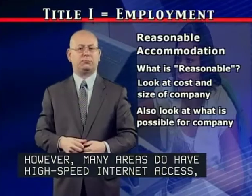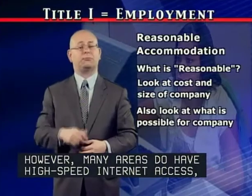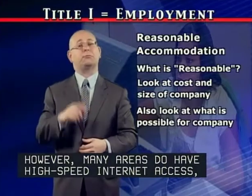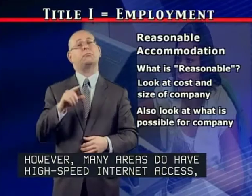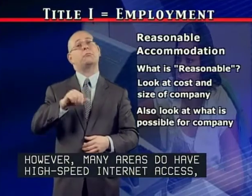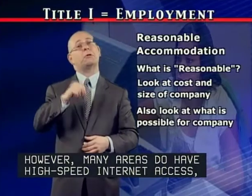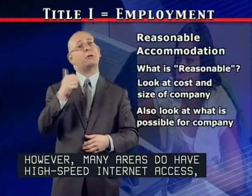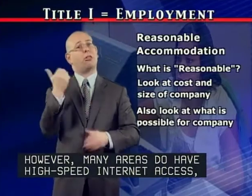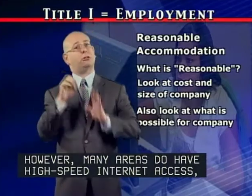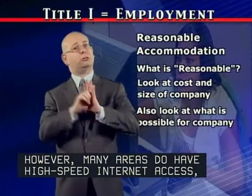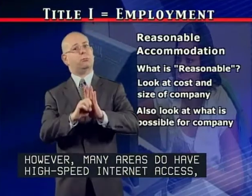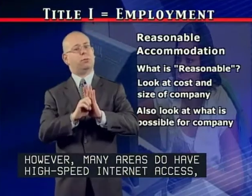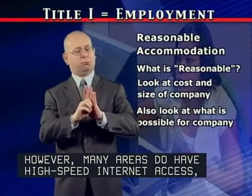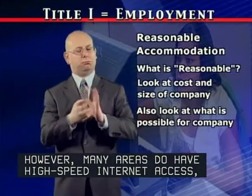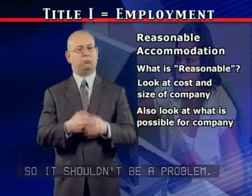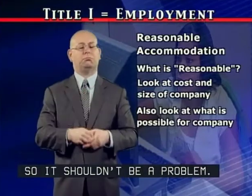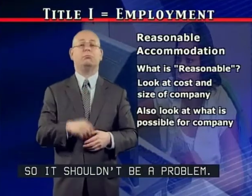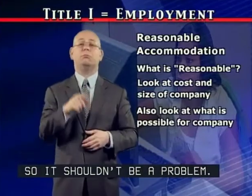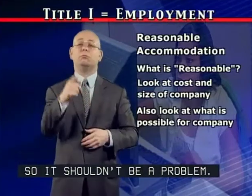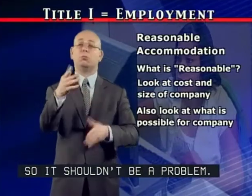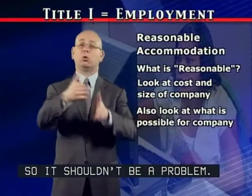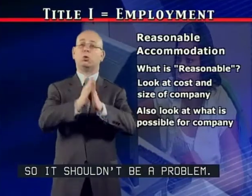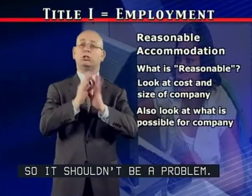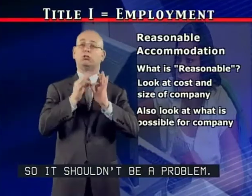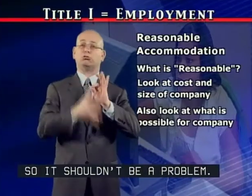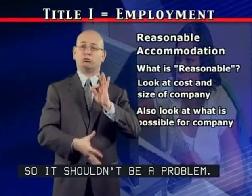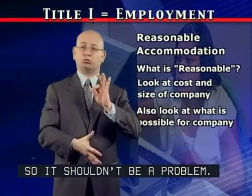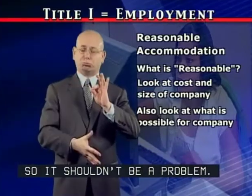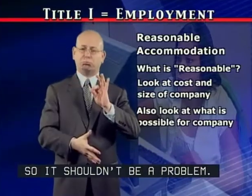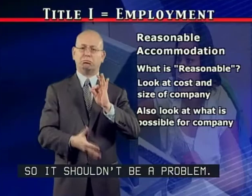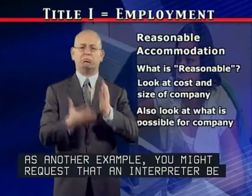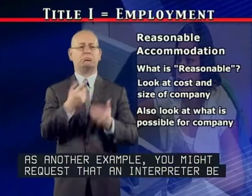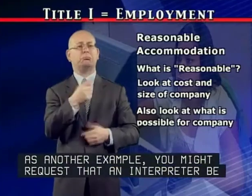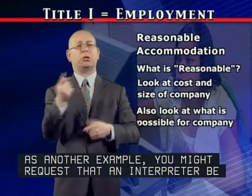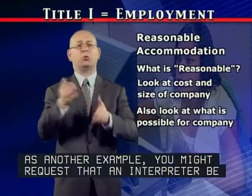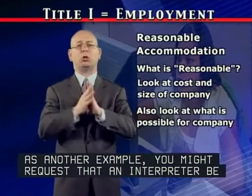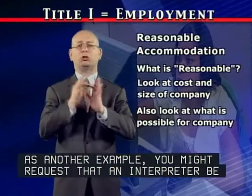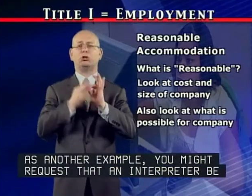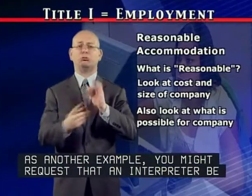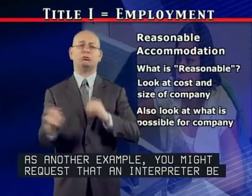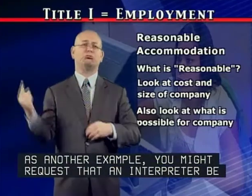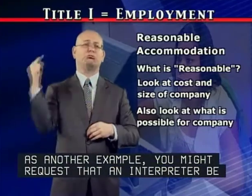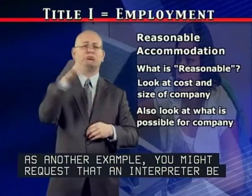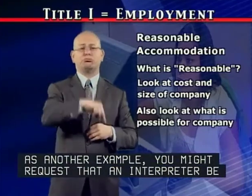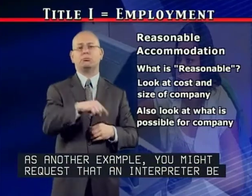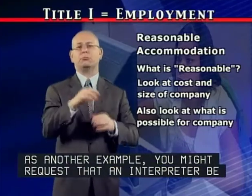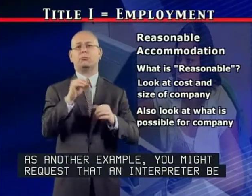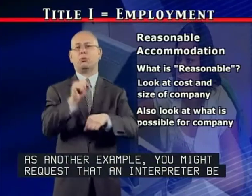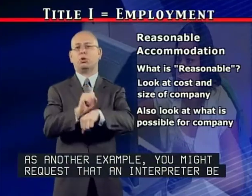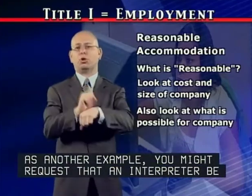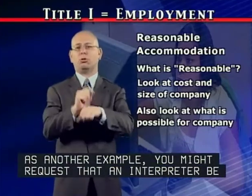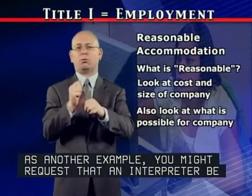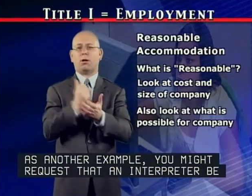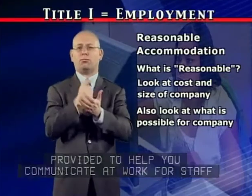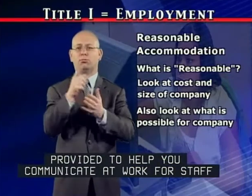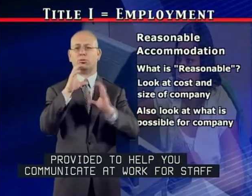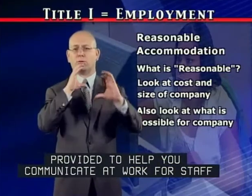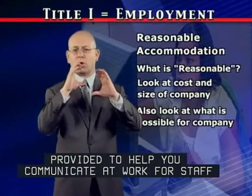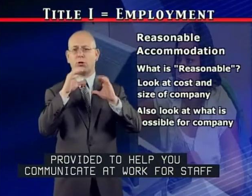have high-speed internet access, so it shouldn't be a problem. As another example, you might request that an interpreter be